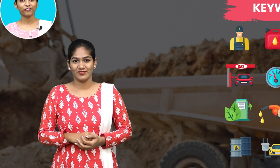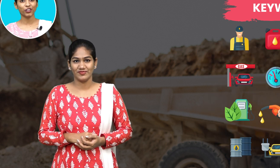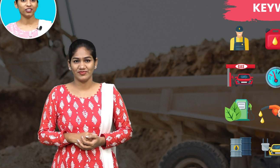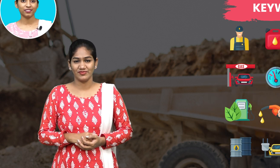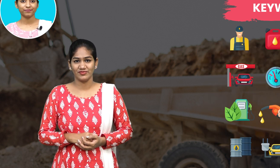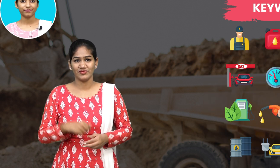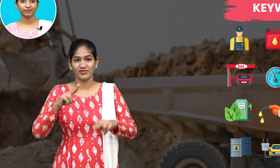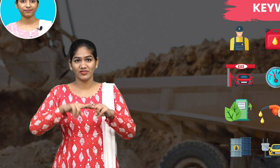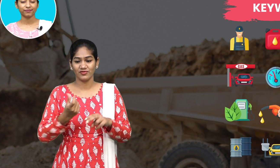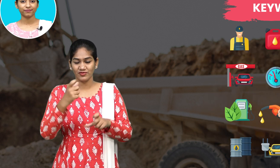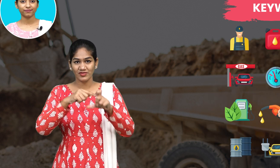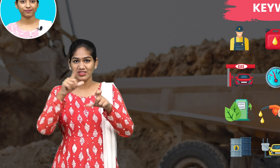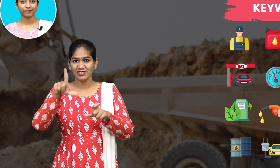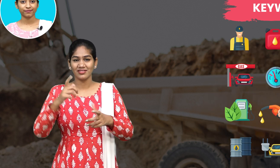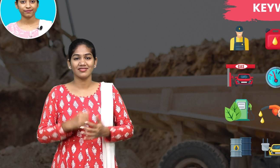Fuel,